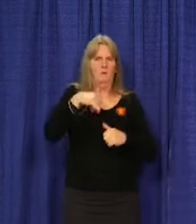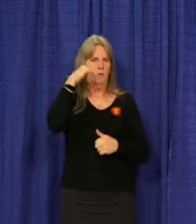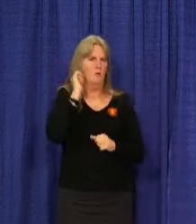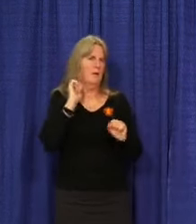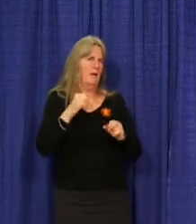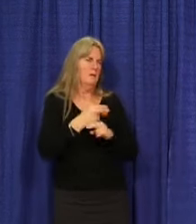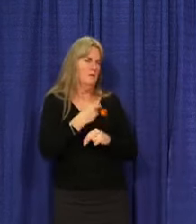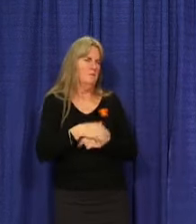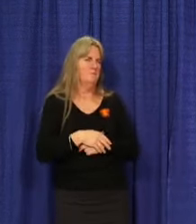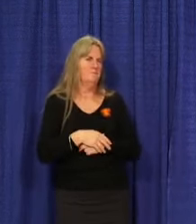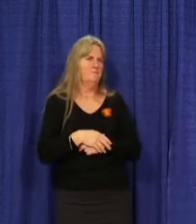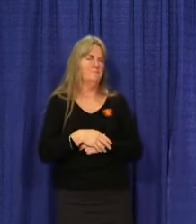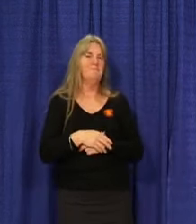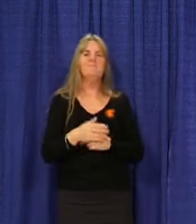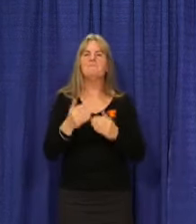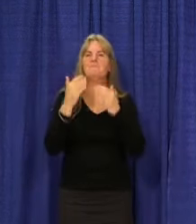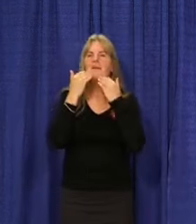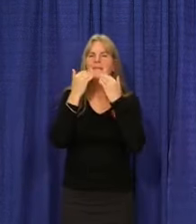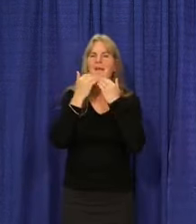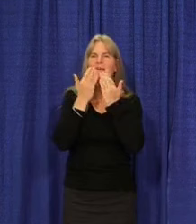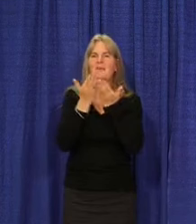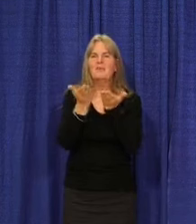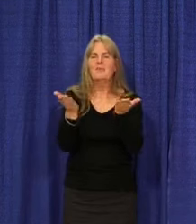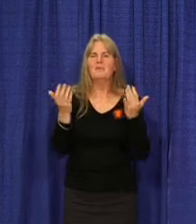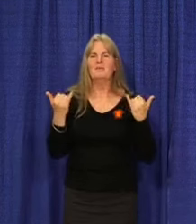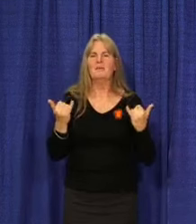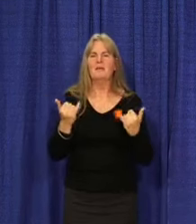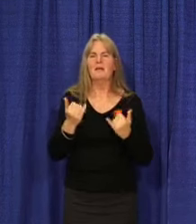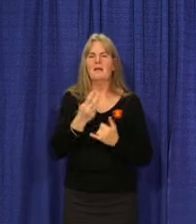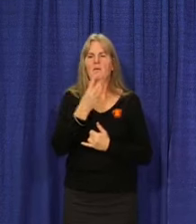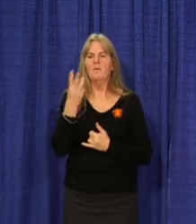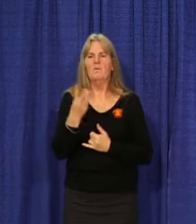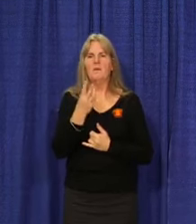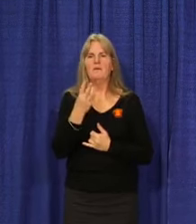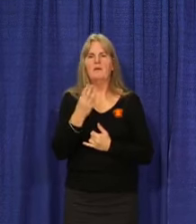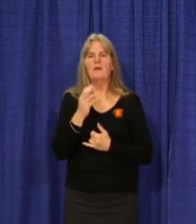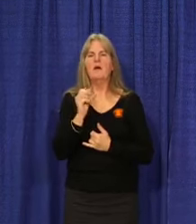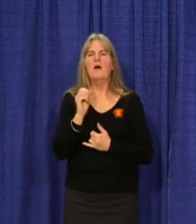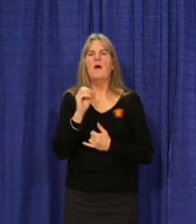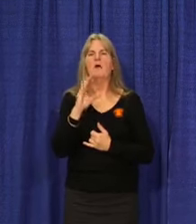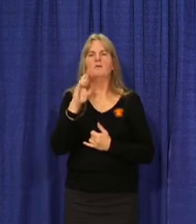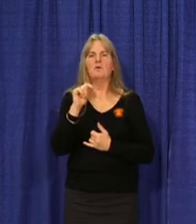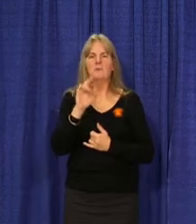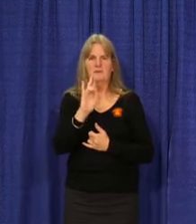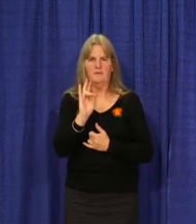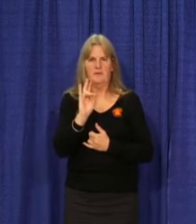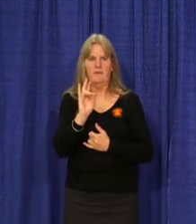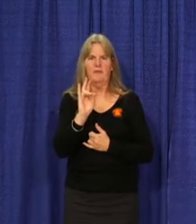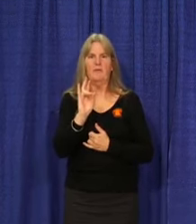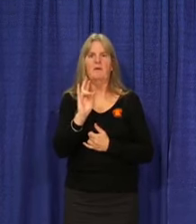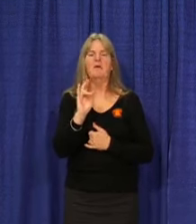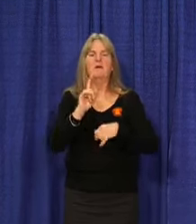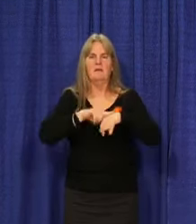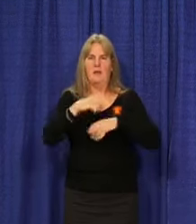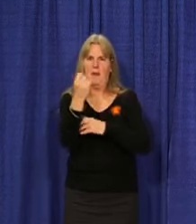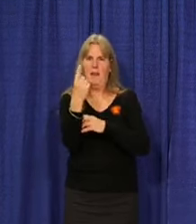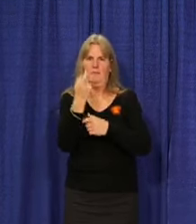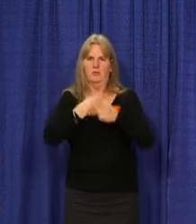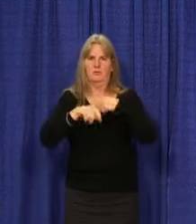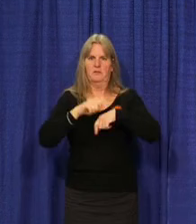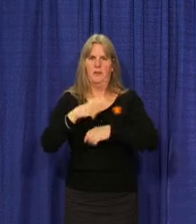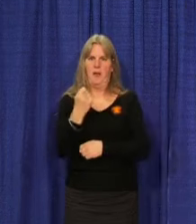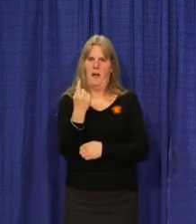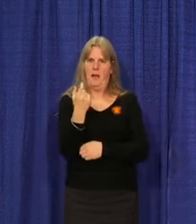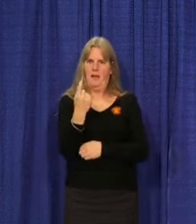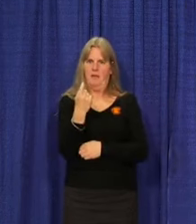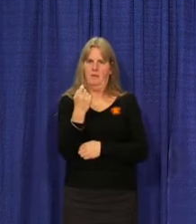I'd like to thank everyone for their time today. Beginning on Wednesday, October 7th, our COVID-19 updates will take place at 11 a.m. so